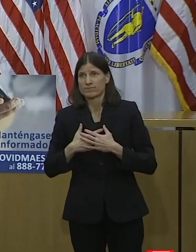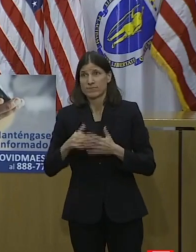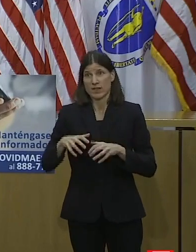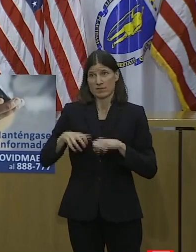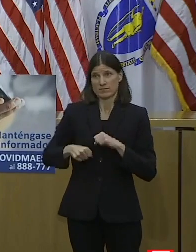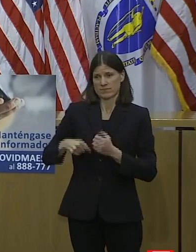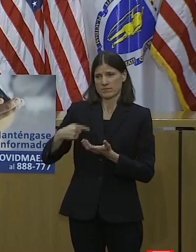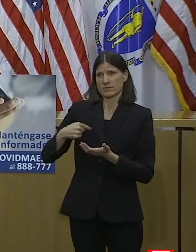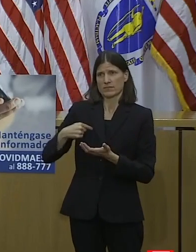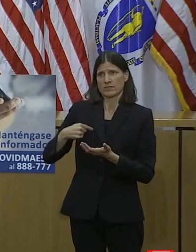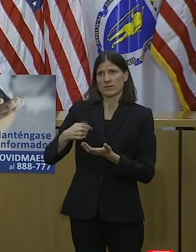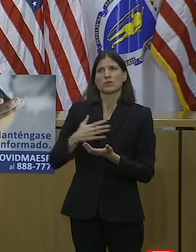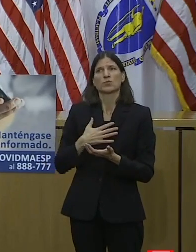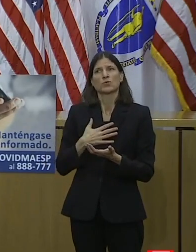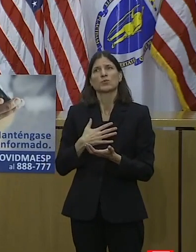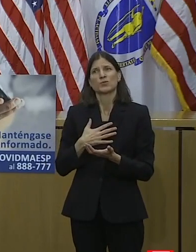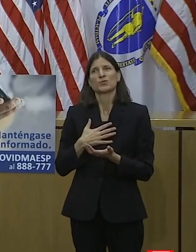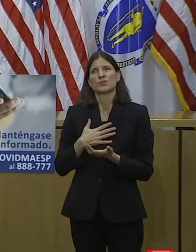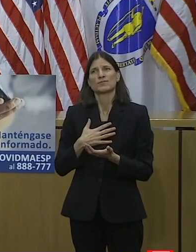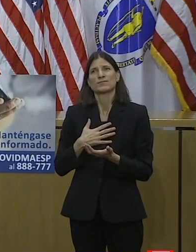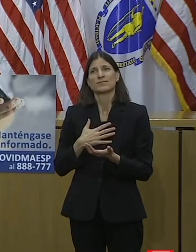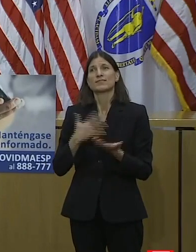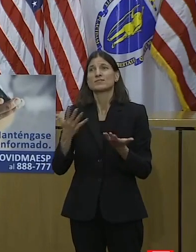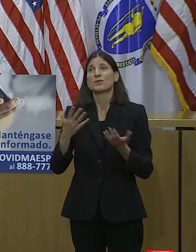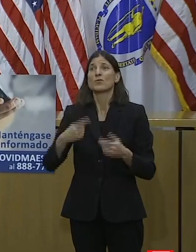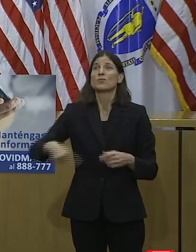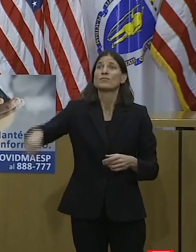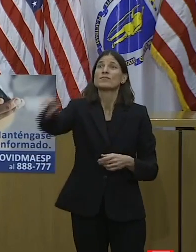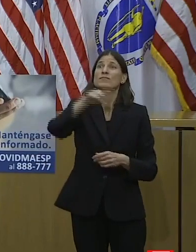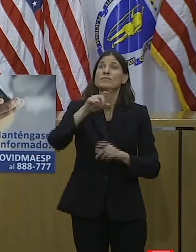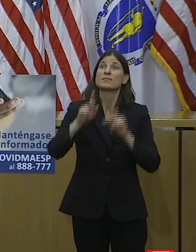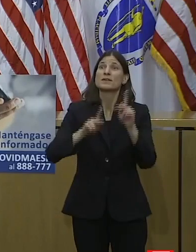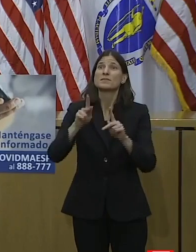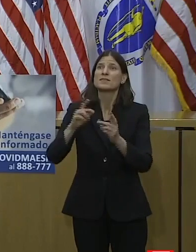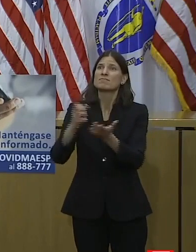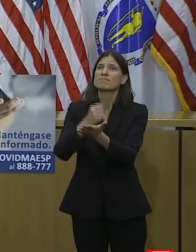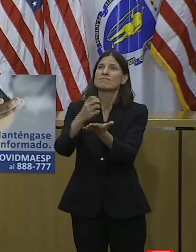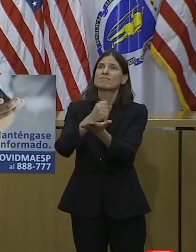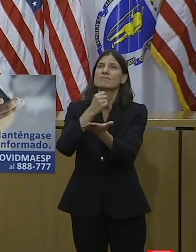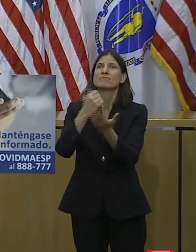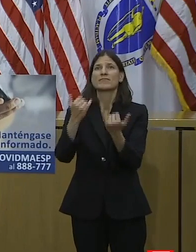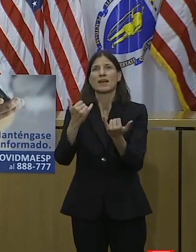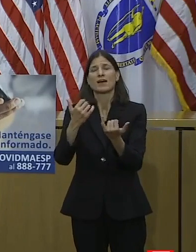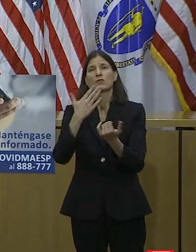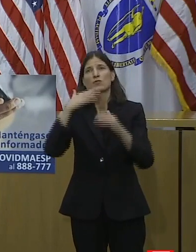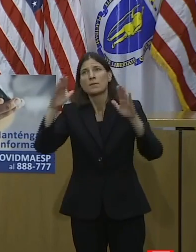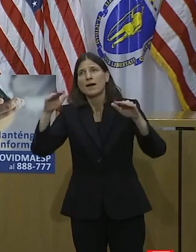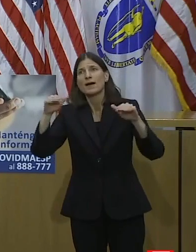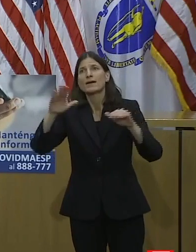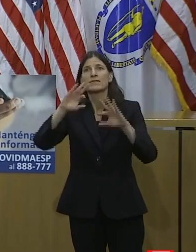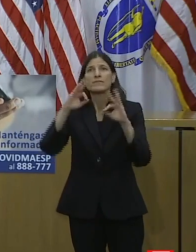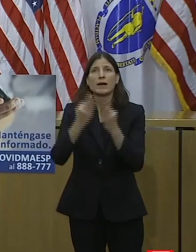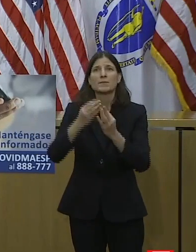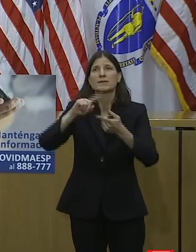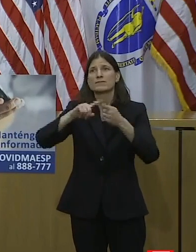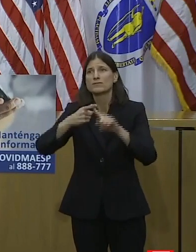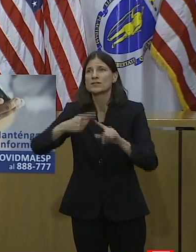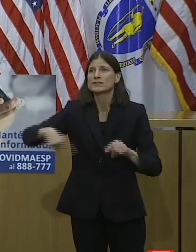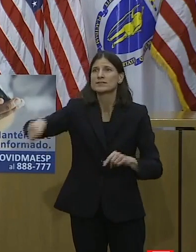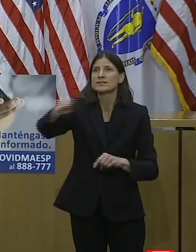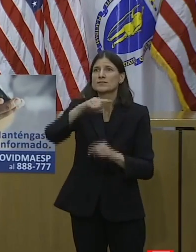goodbye. And when you talk about where the numbers are going on this, what I'm really thinking about is all those people who aren't going to have a chance to say